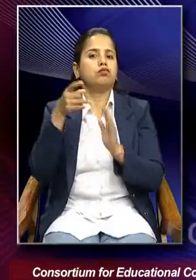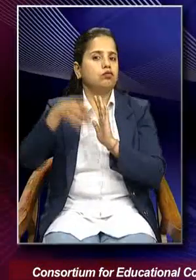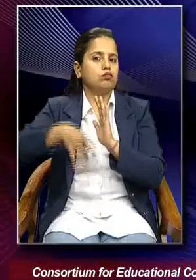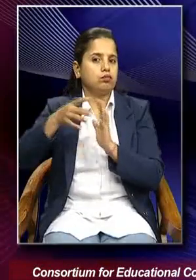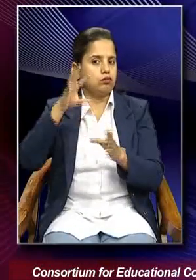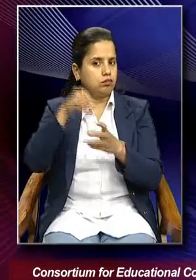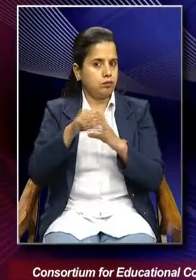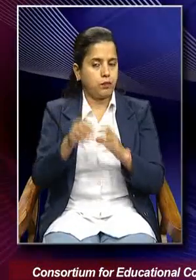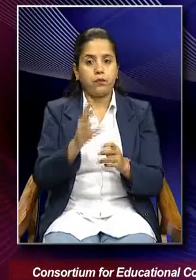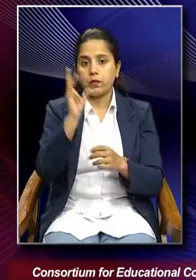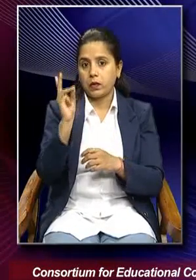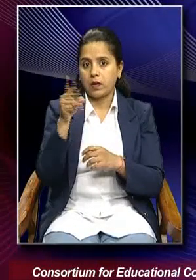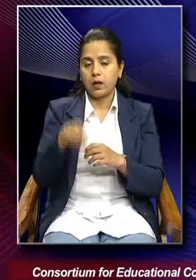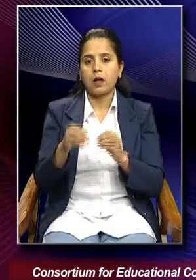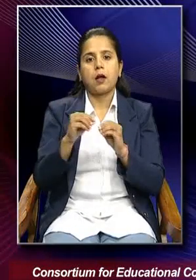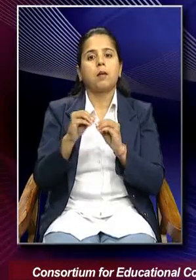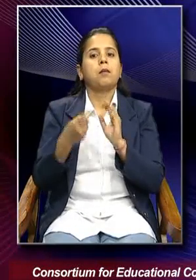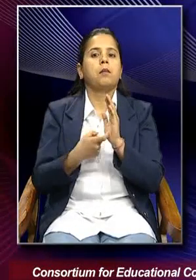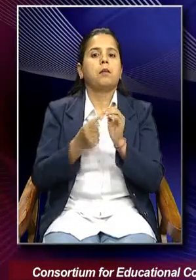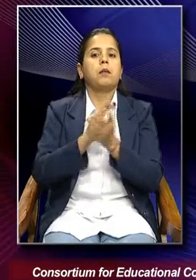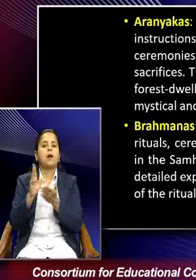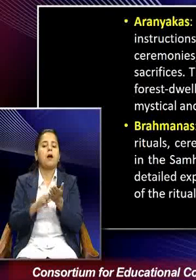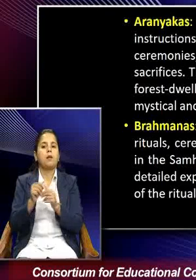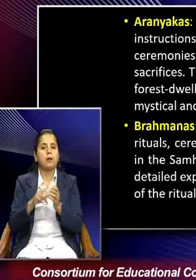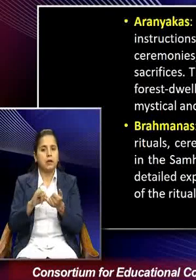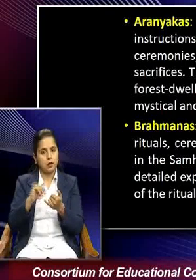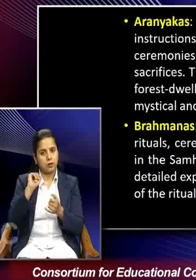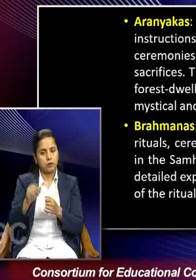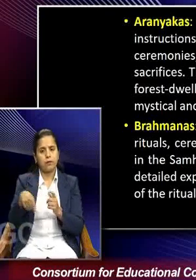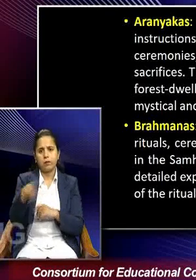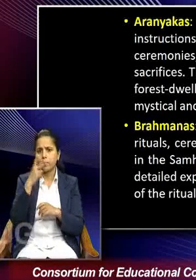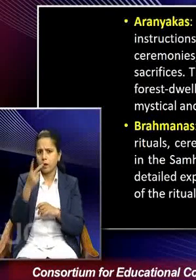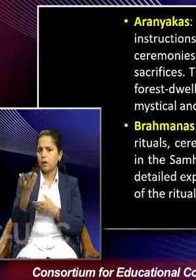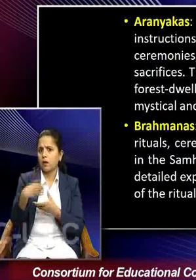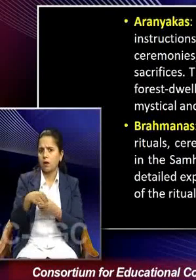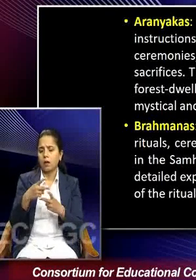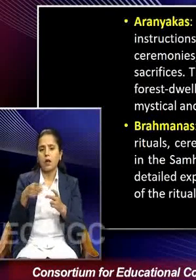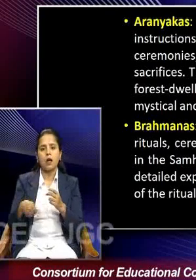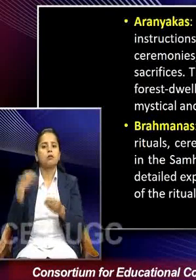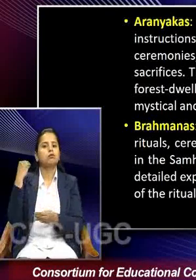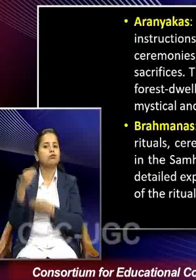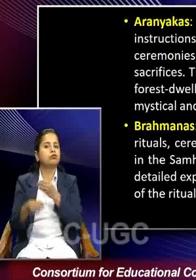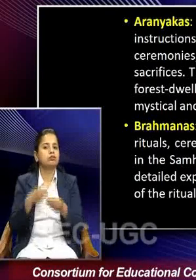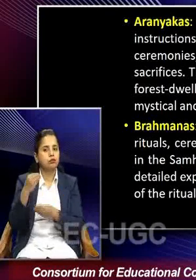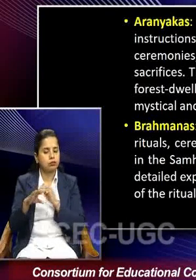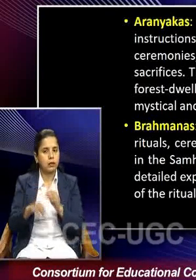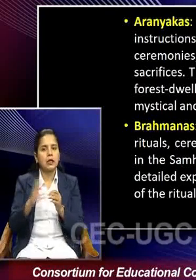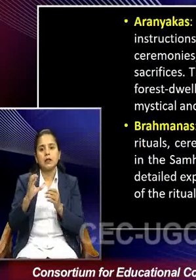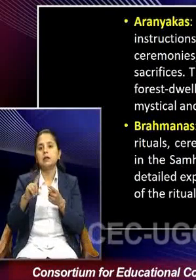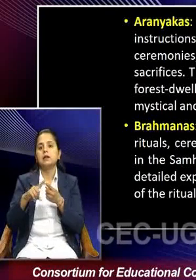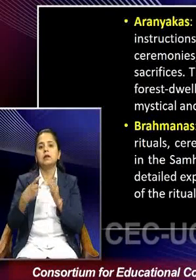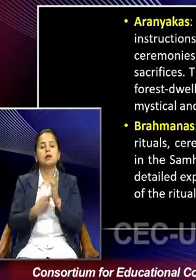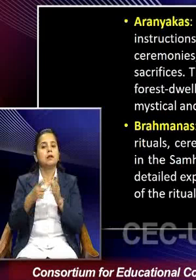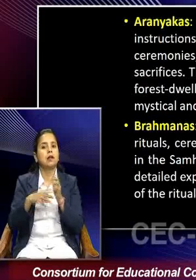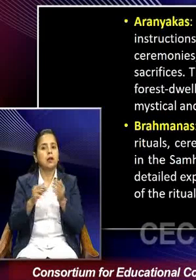The third is Brahmanas. These are commentaries on rituals ceremonies